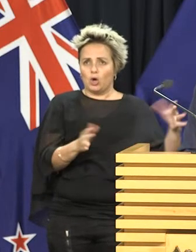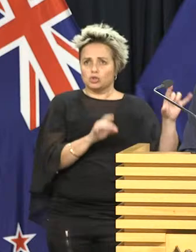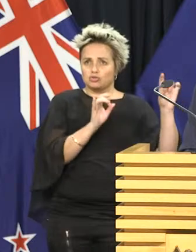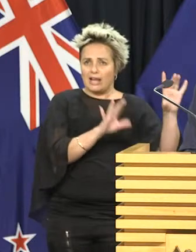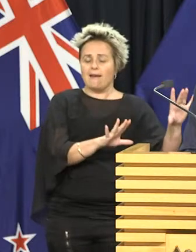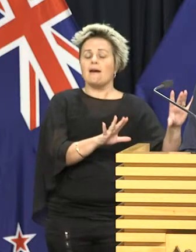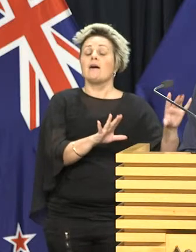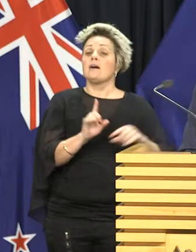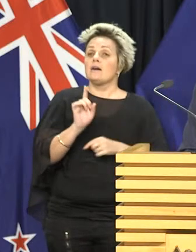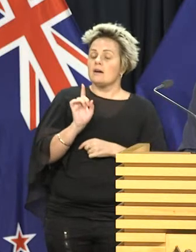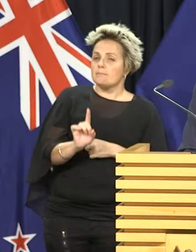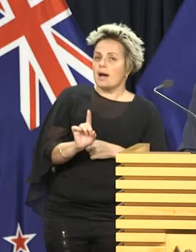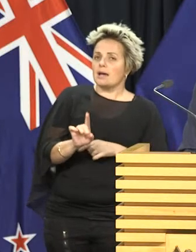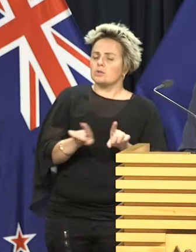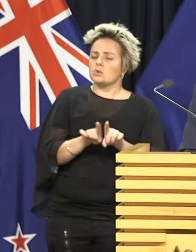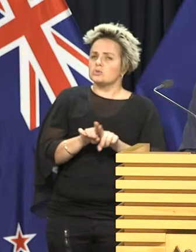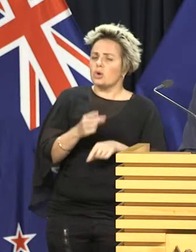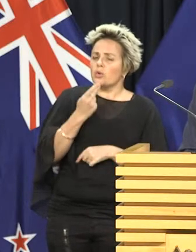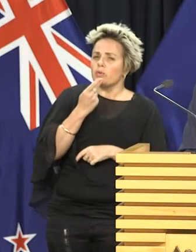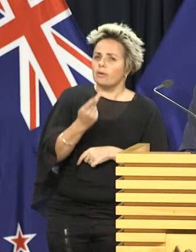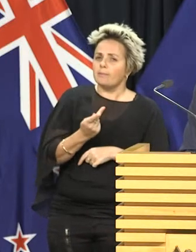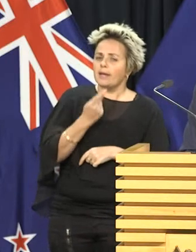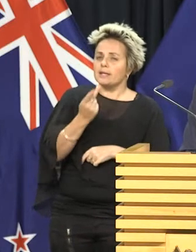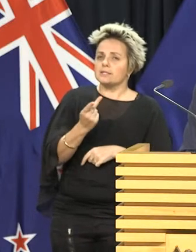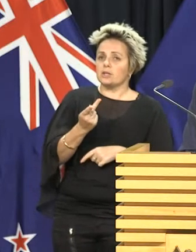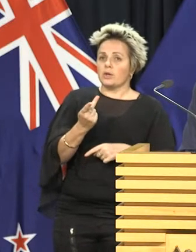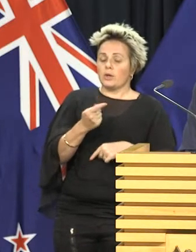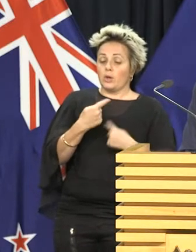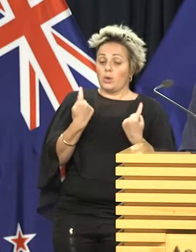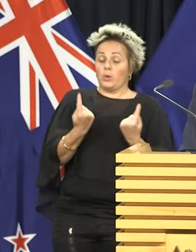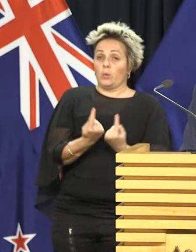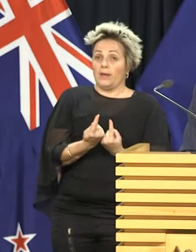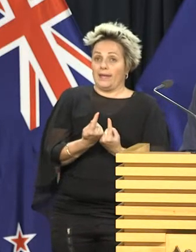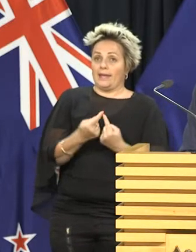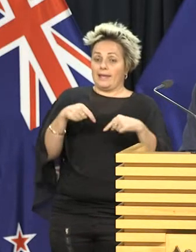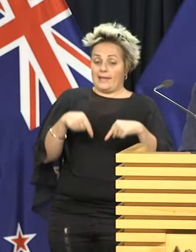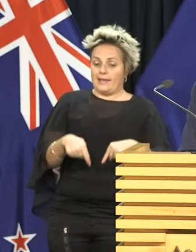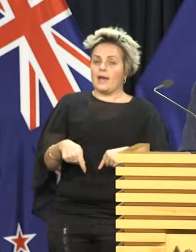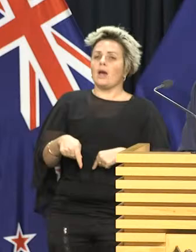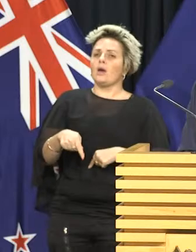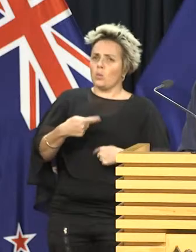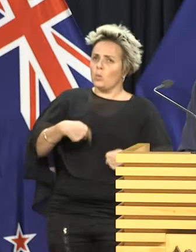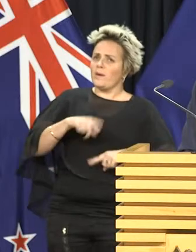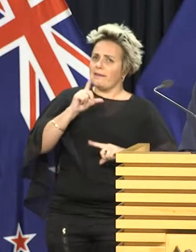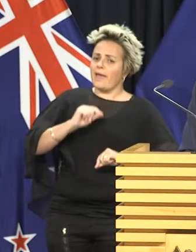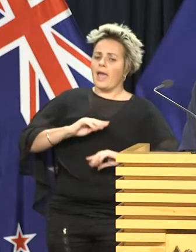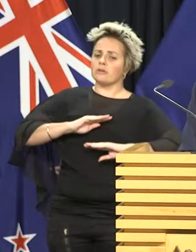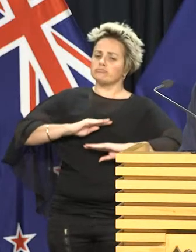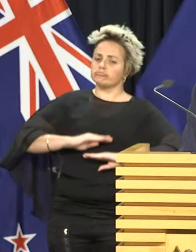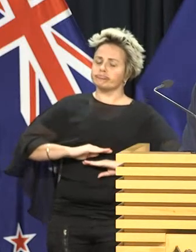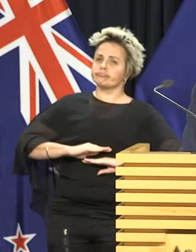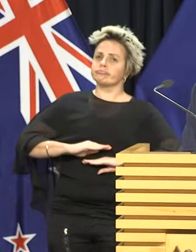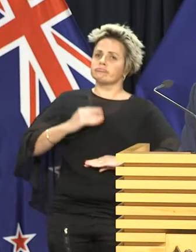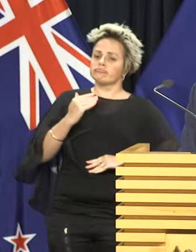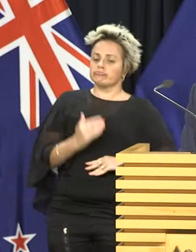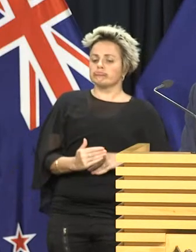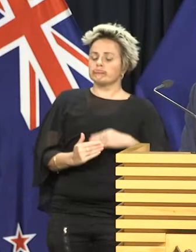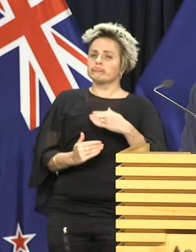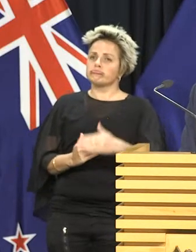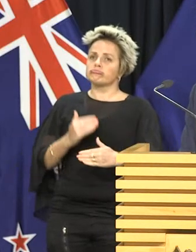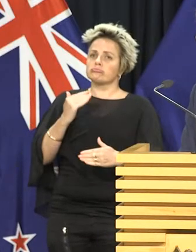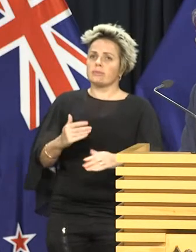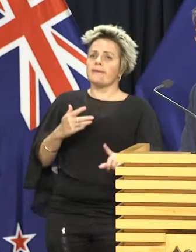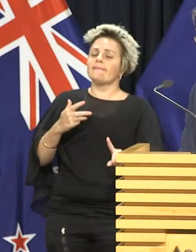to reiterate, we were in a position where we could take a measured and steady approach to